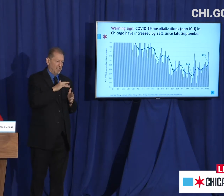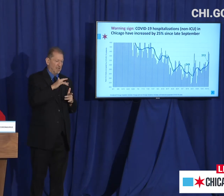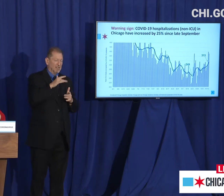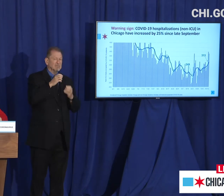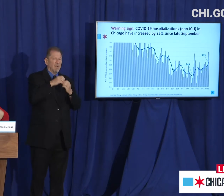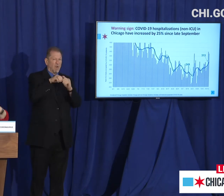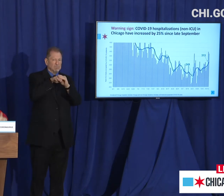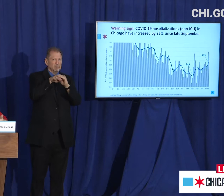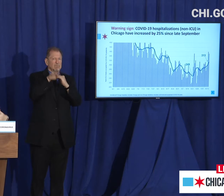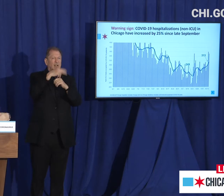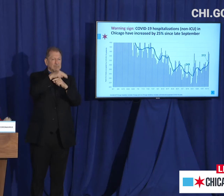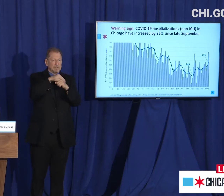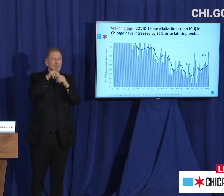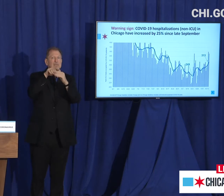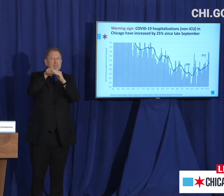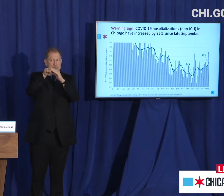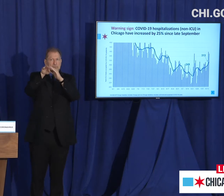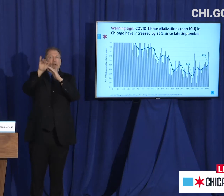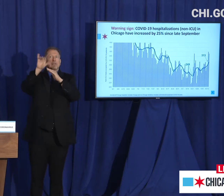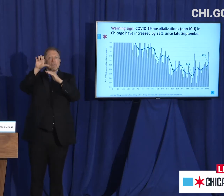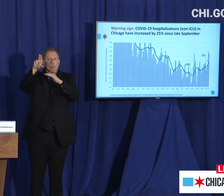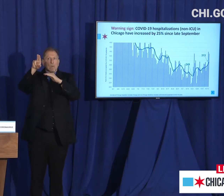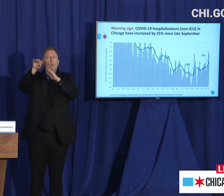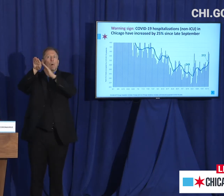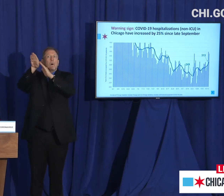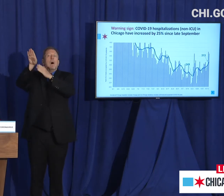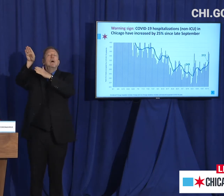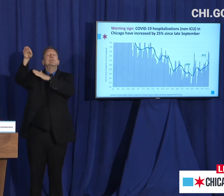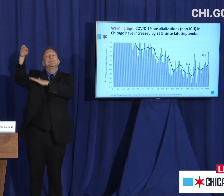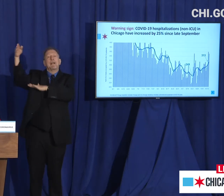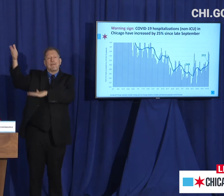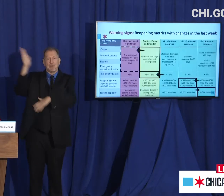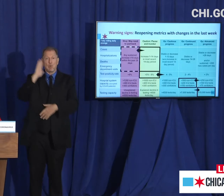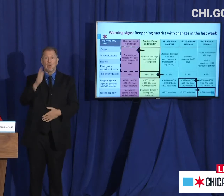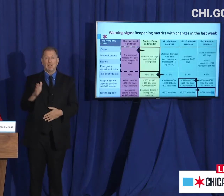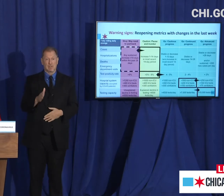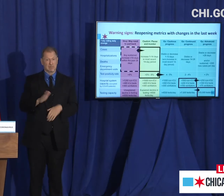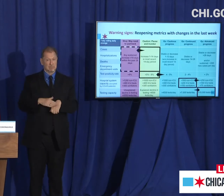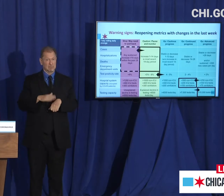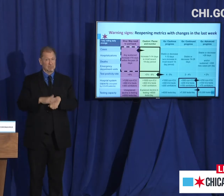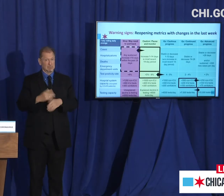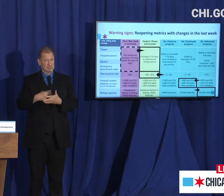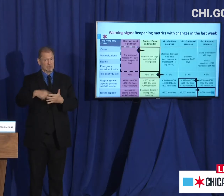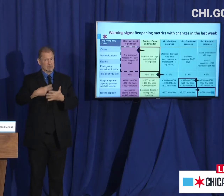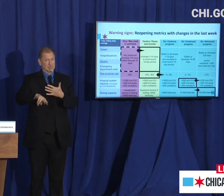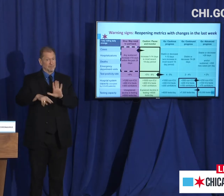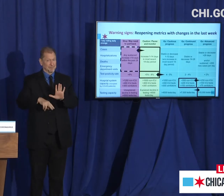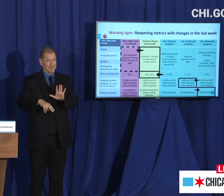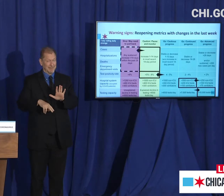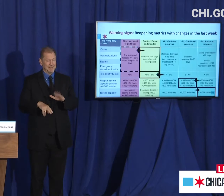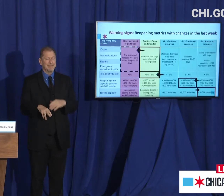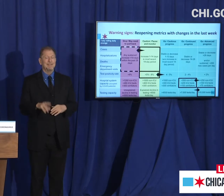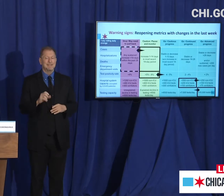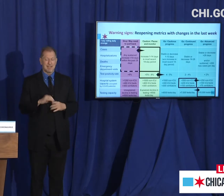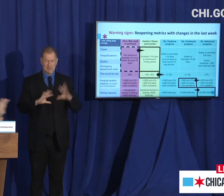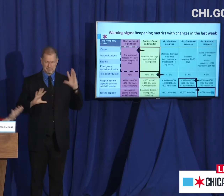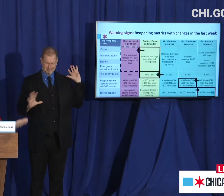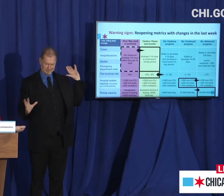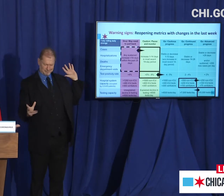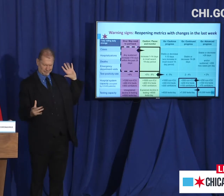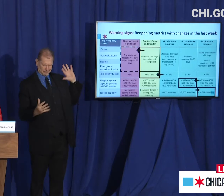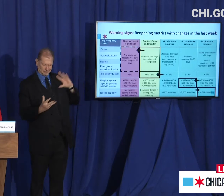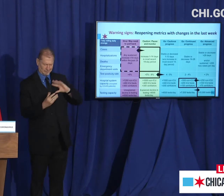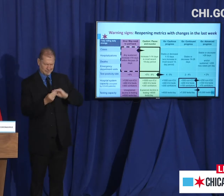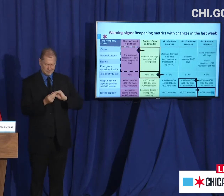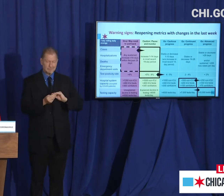see even the more serious outcomes following on in the next few weeks. And so to put this all together, let's go back to the